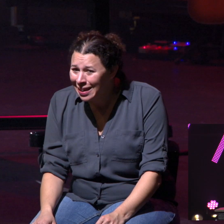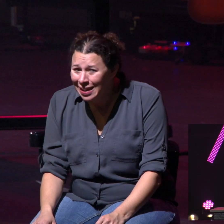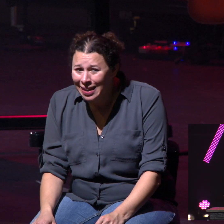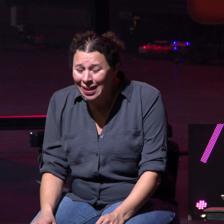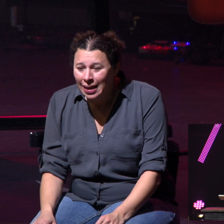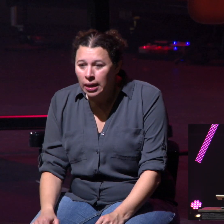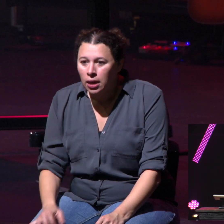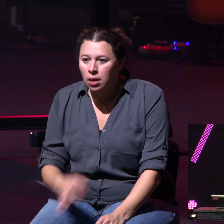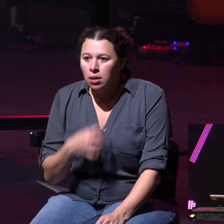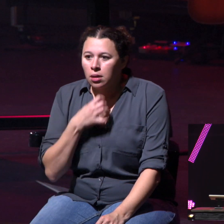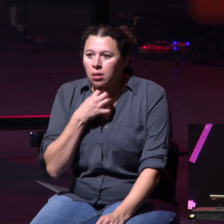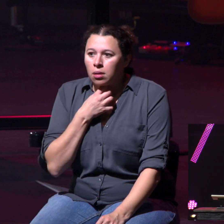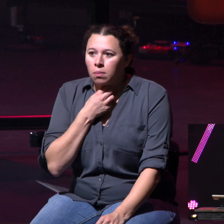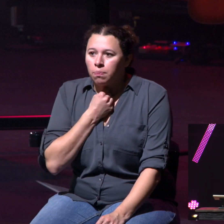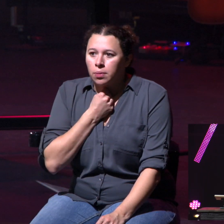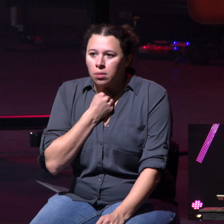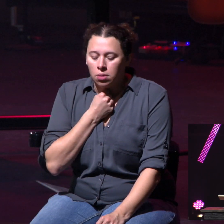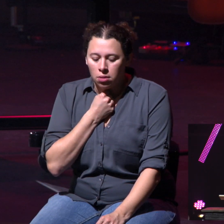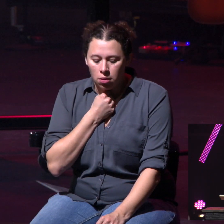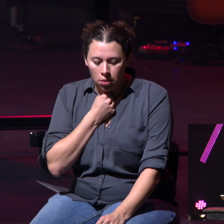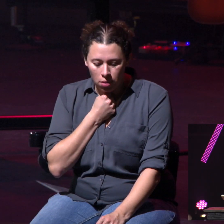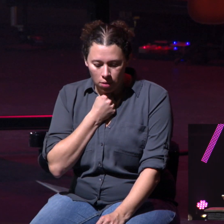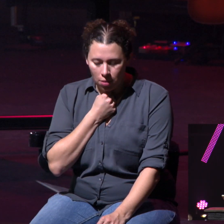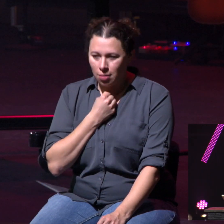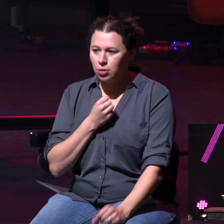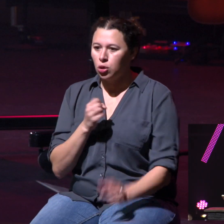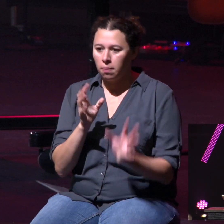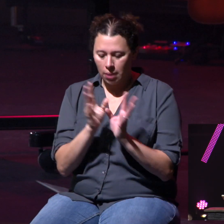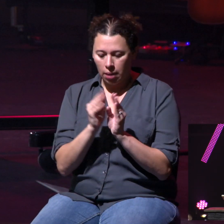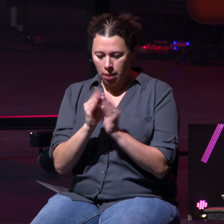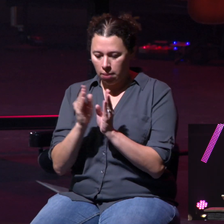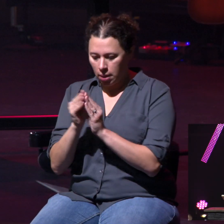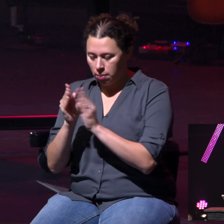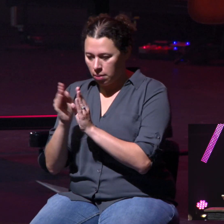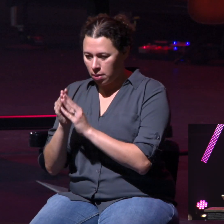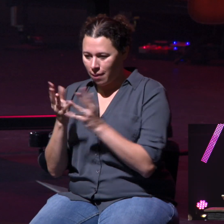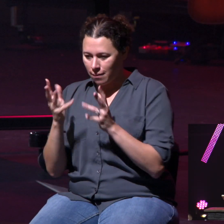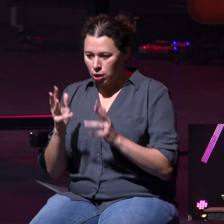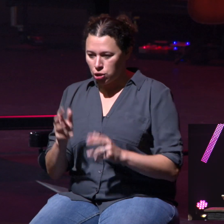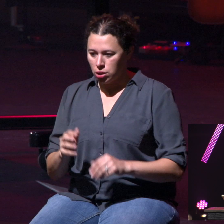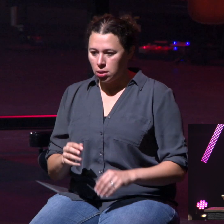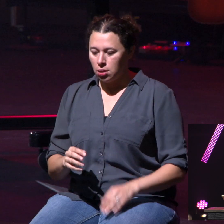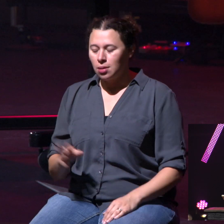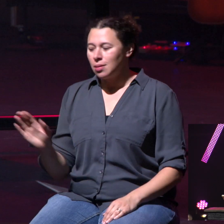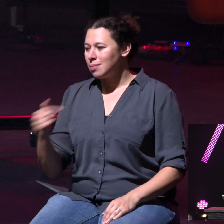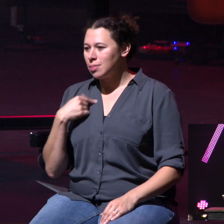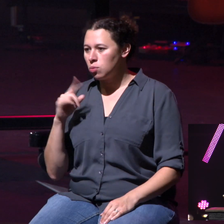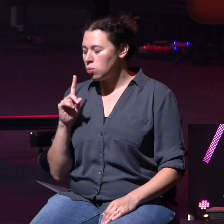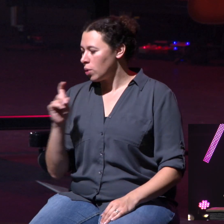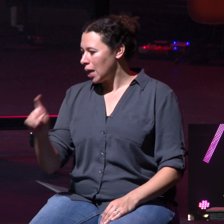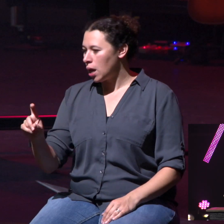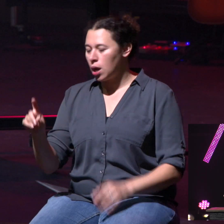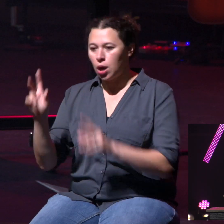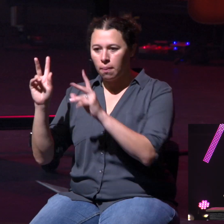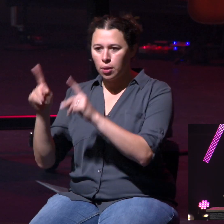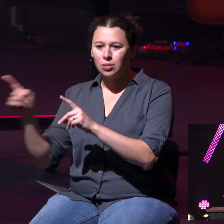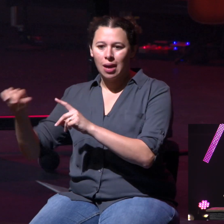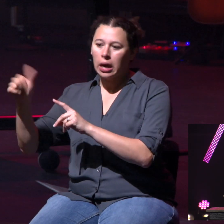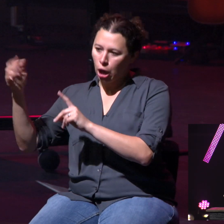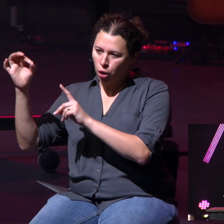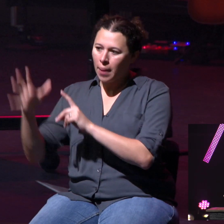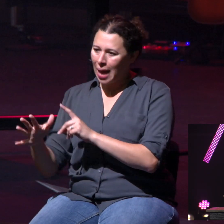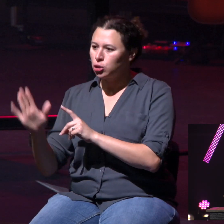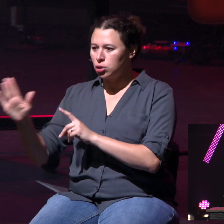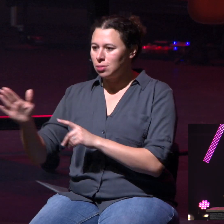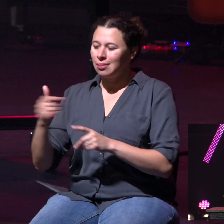I went to the meeting. After the meeting, I felt horrible about it. So I go out she'd been taking care of. Meg Skaggs, one of our group pastors, had the heart